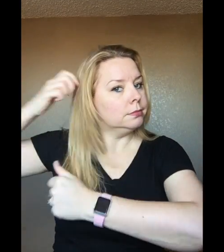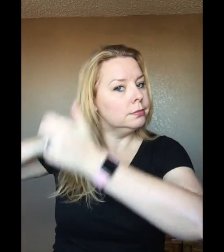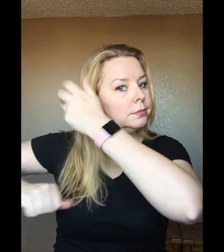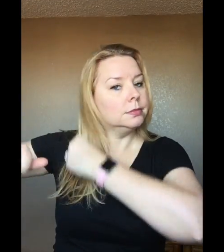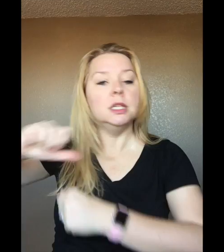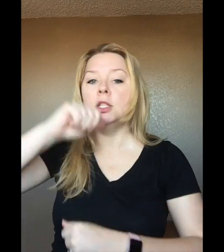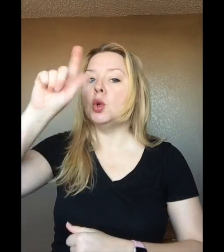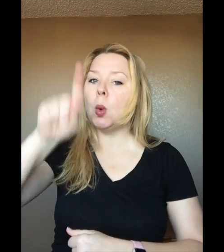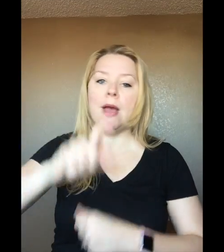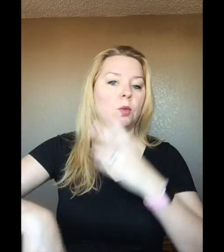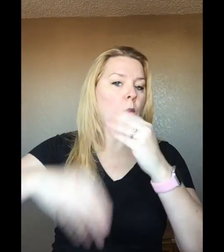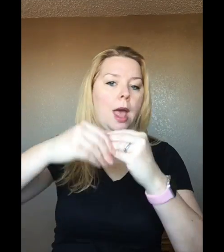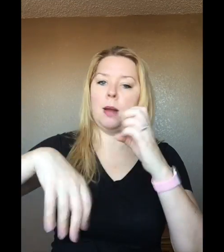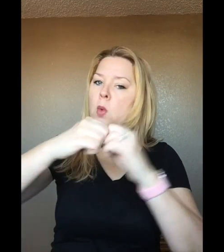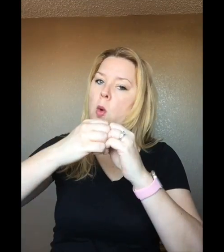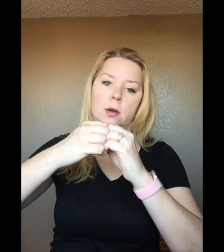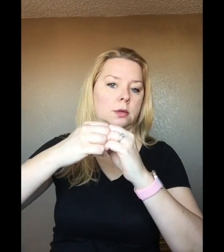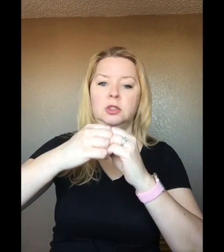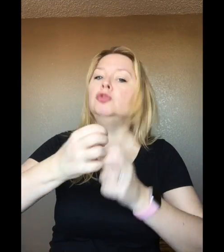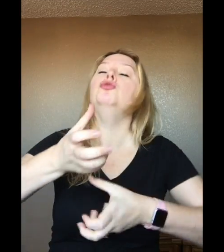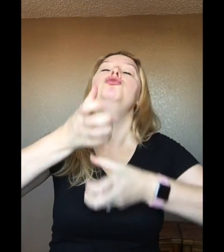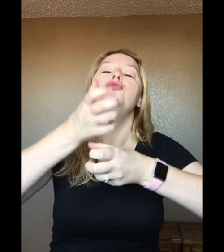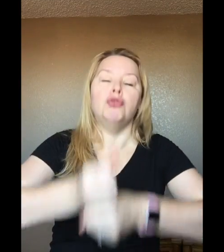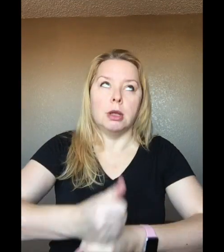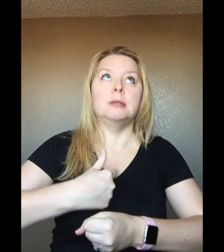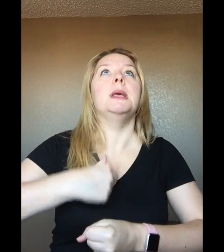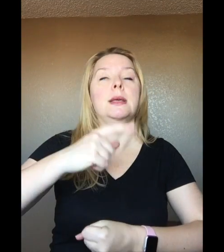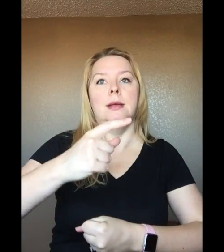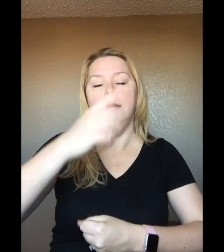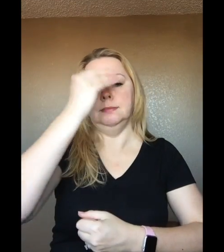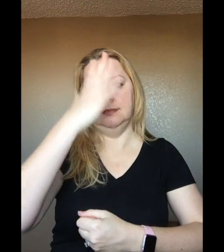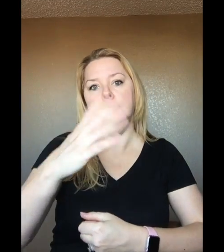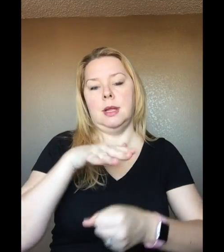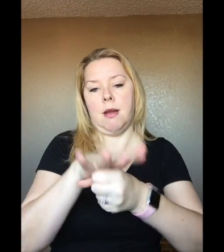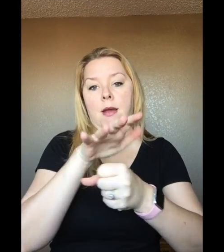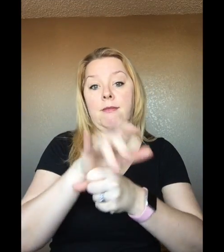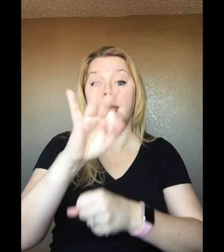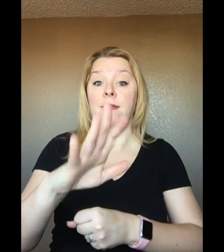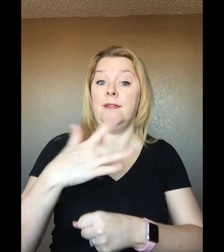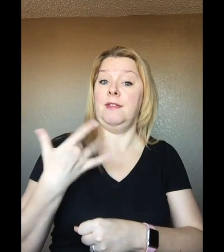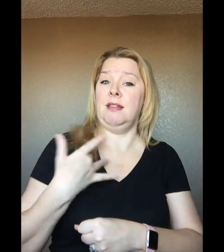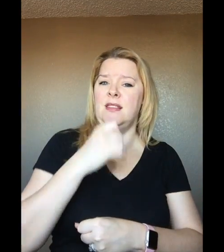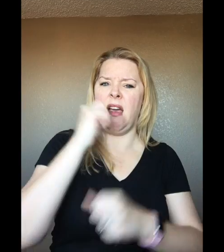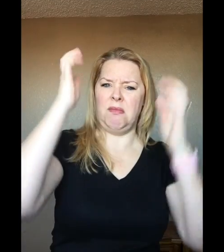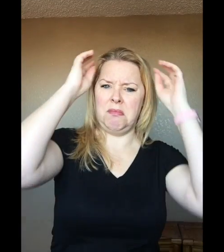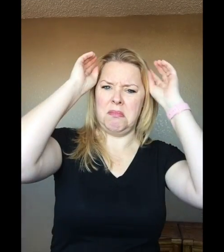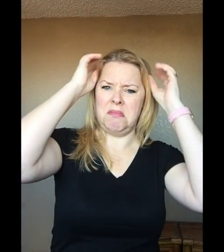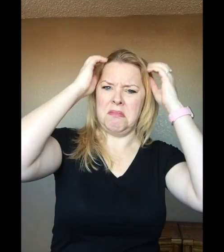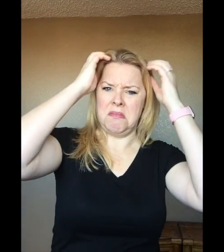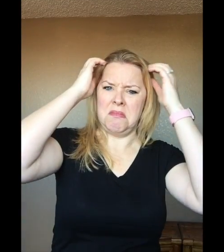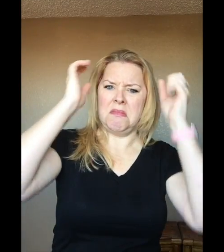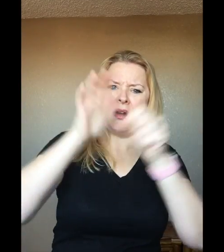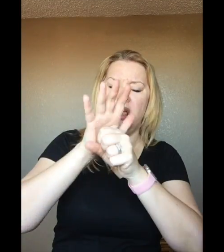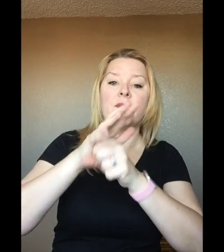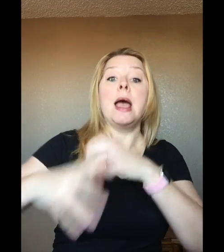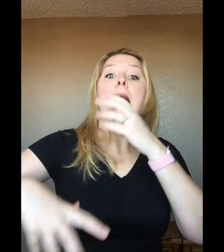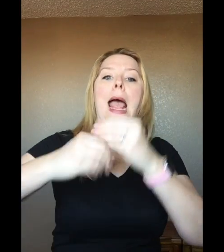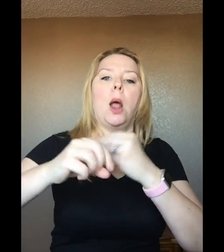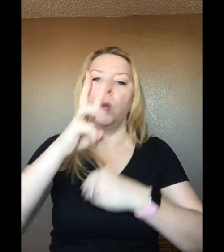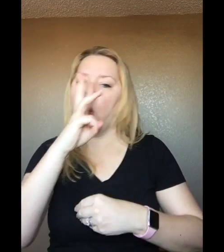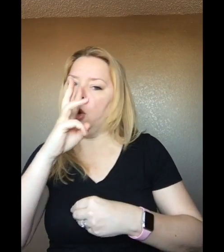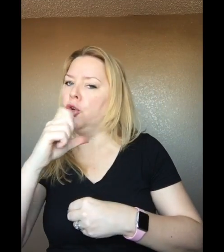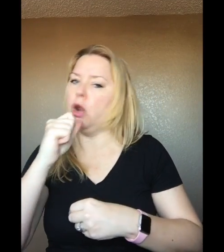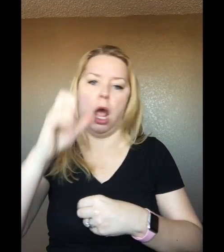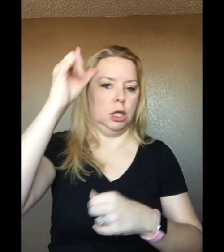run it down the ends. You don't have to add more. Trust me when I say you will have enough. If you feel like your shampoo's not lathering, add more